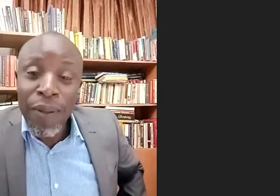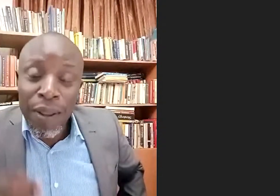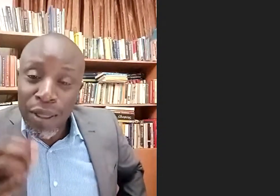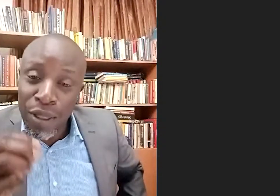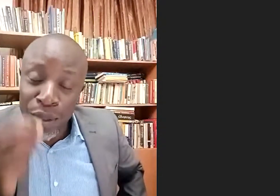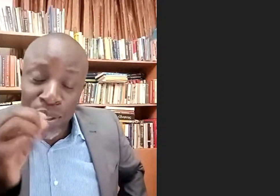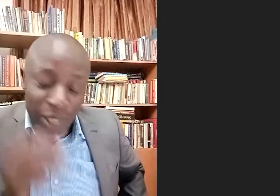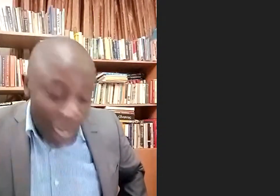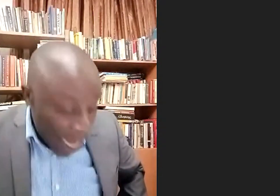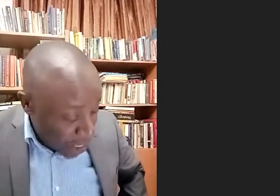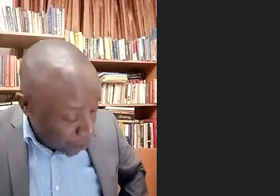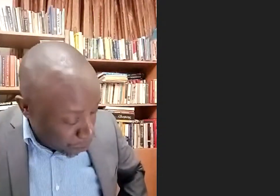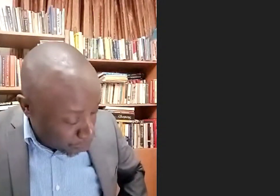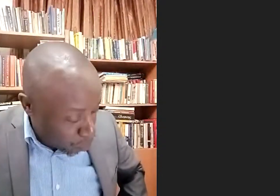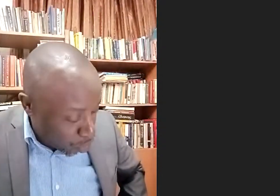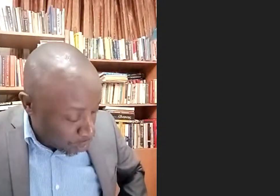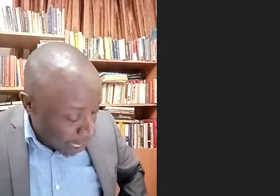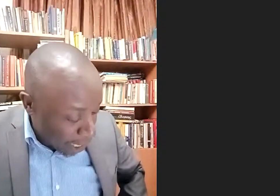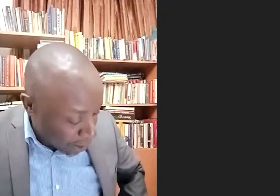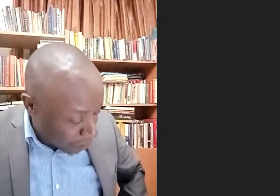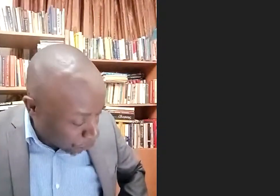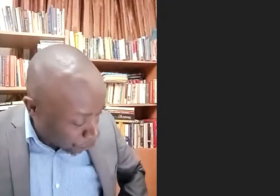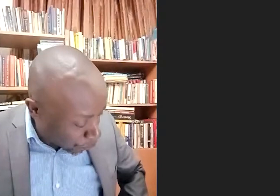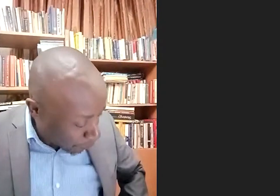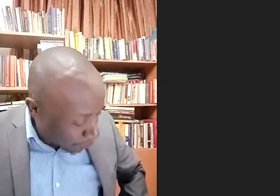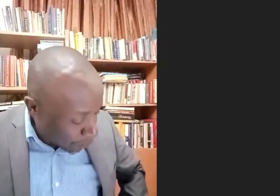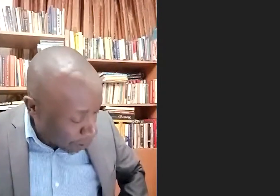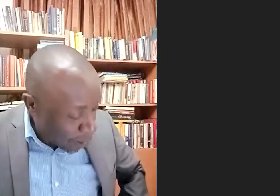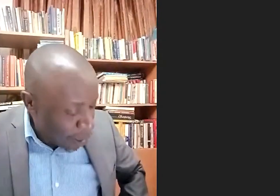training, those are the people to contact.